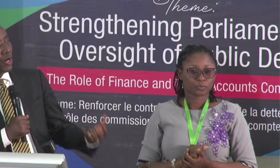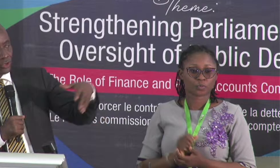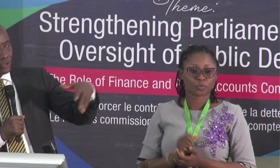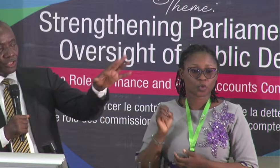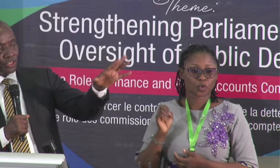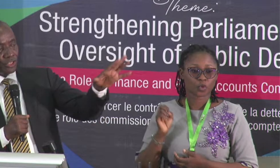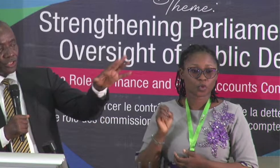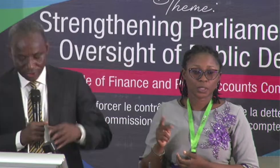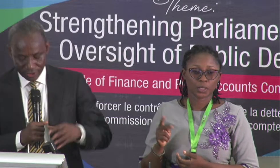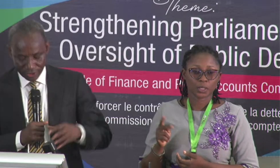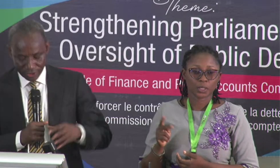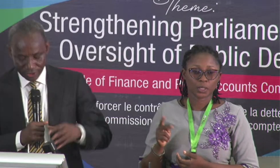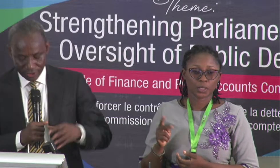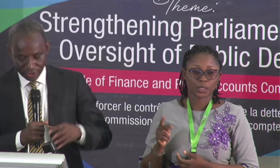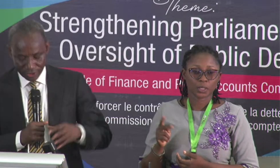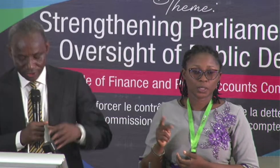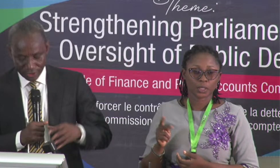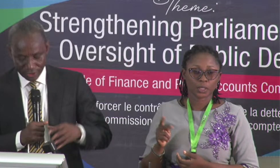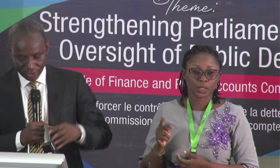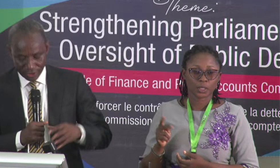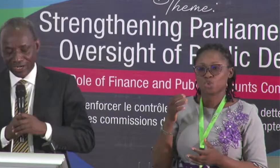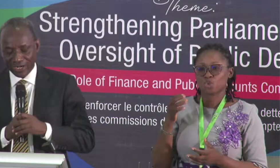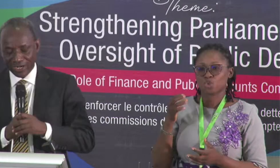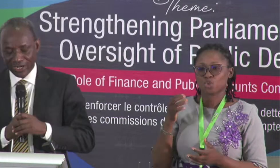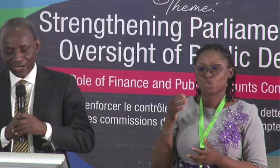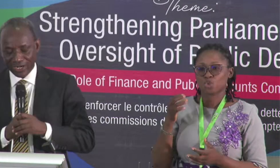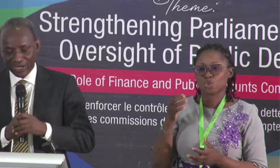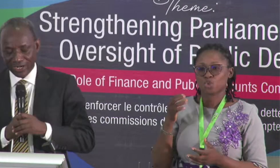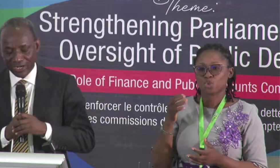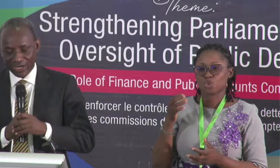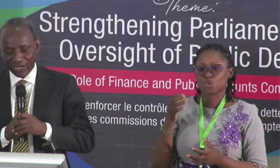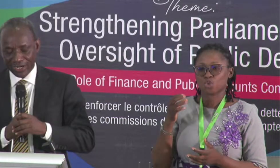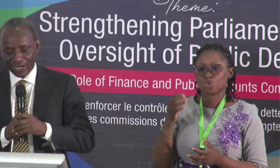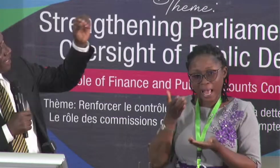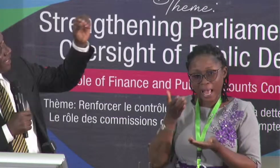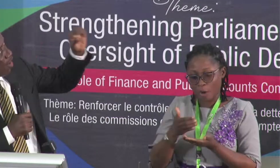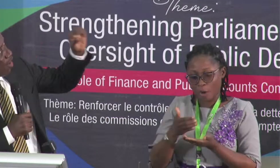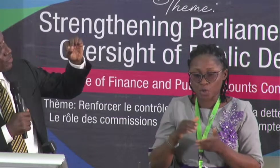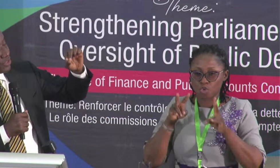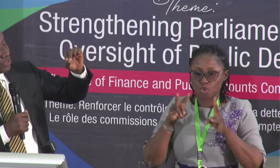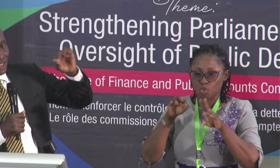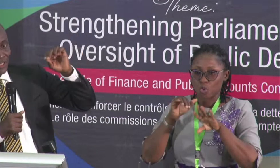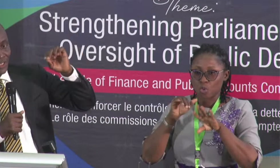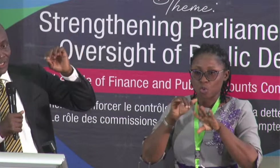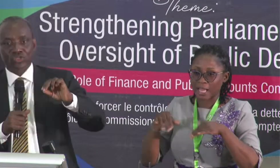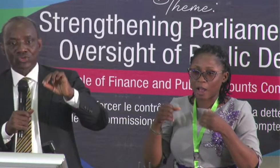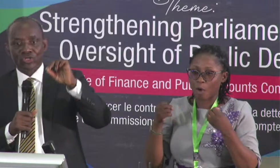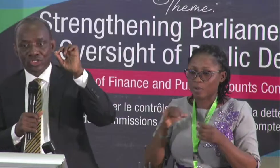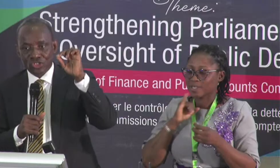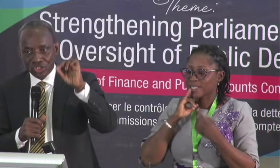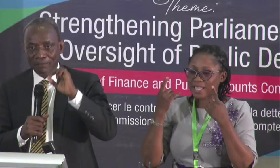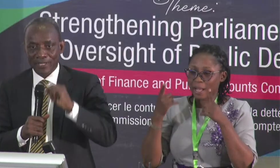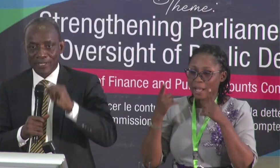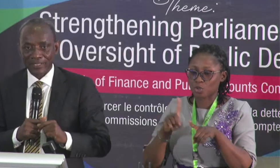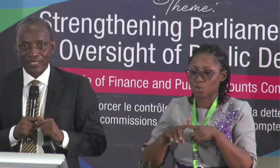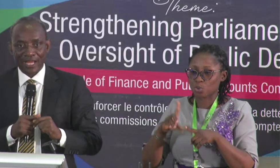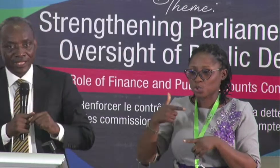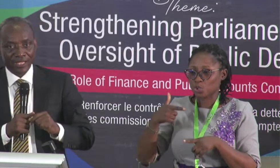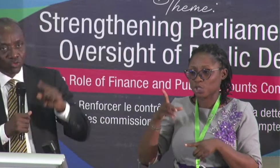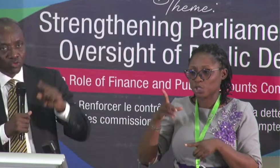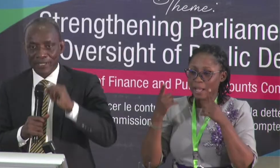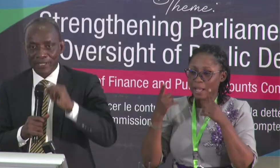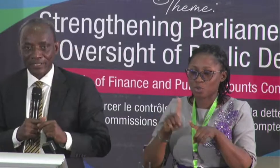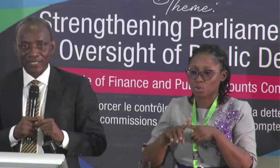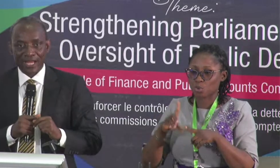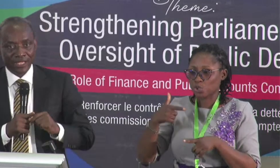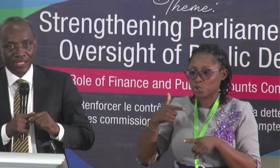Okay, so this is a bit of economic theory, but I won't waste much time so I get to where how much is happening to GDP capital. We